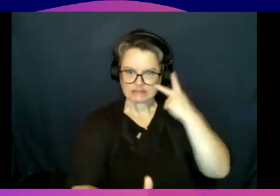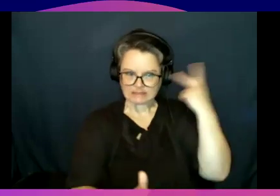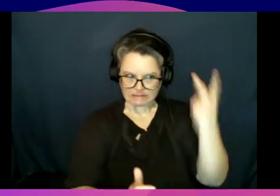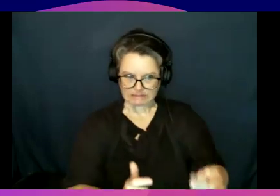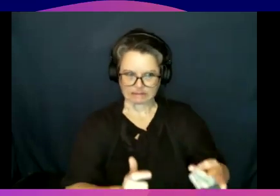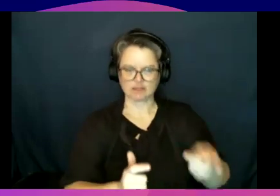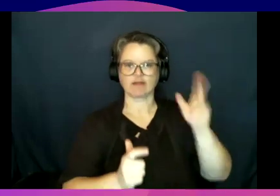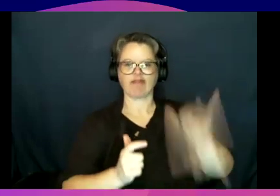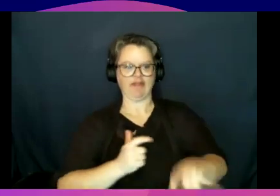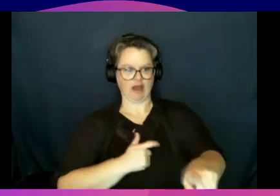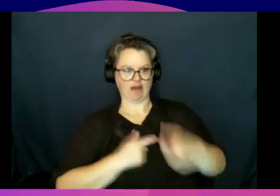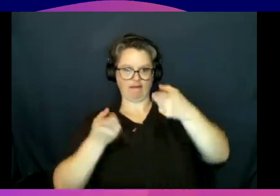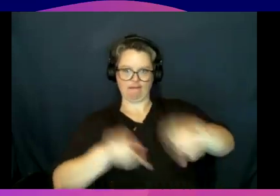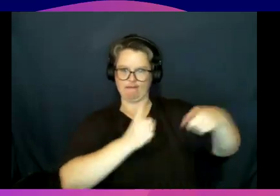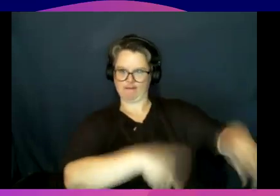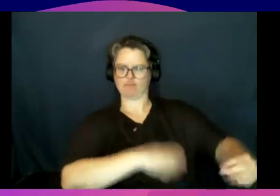sector.